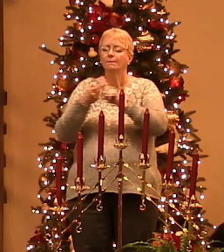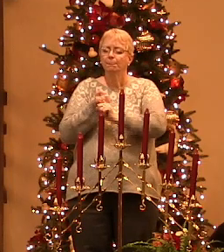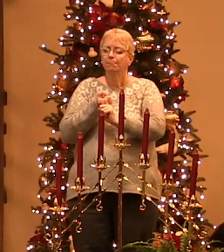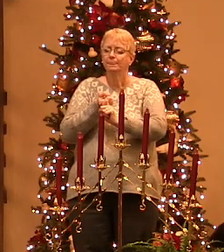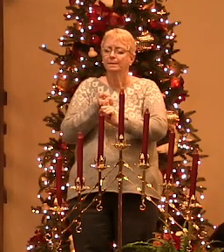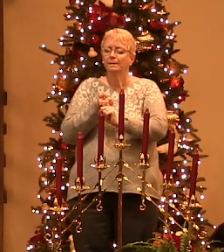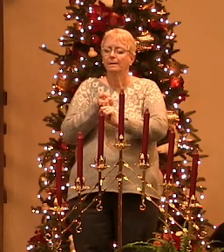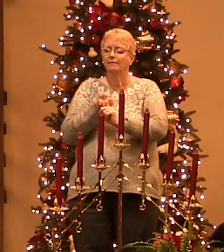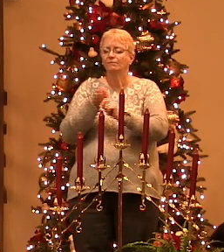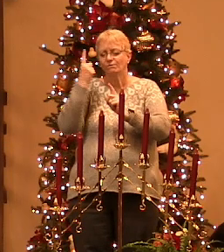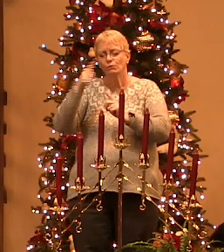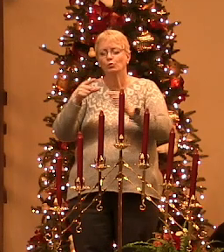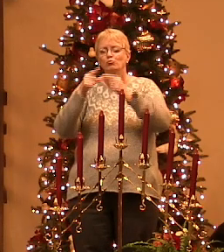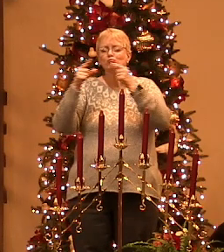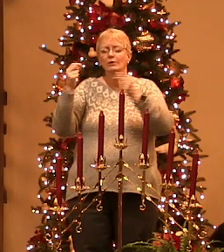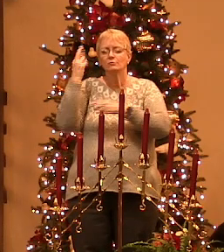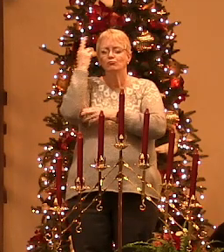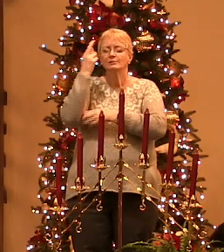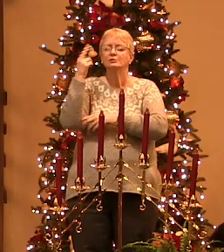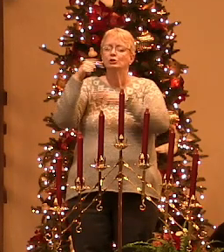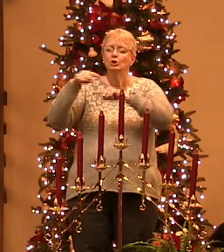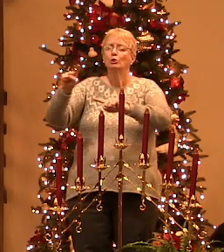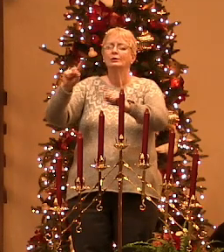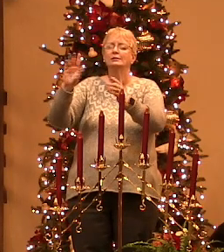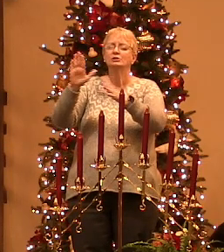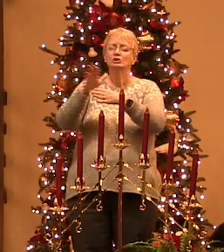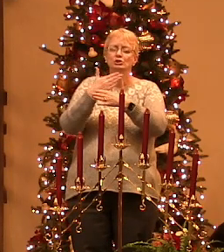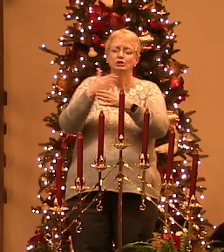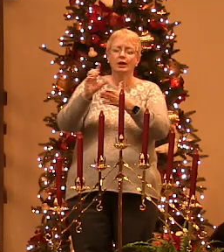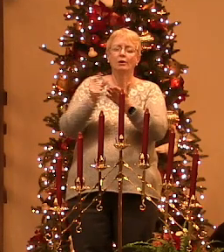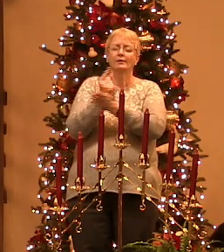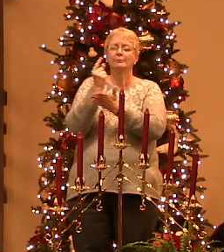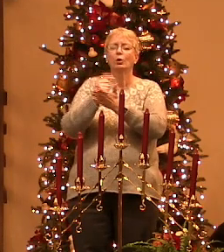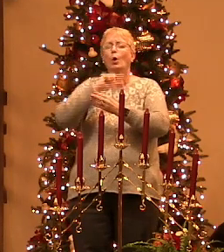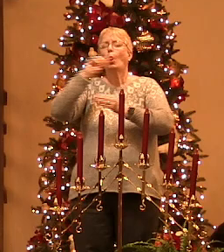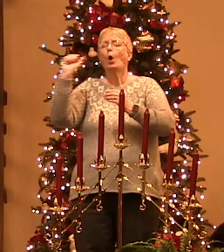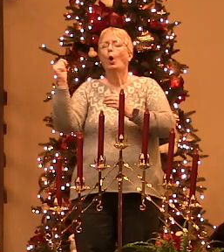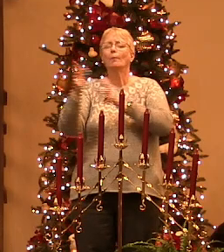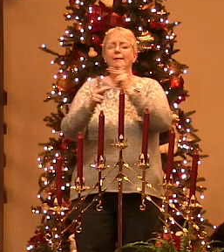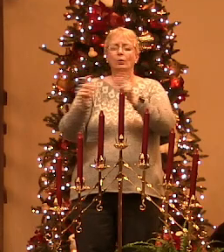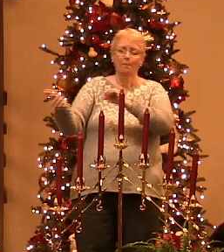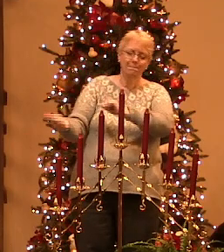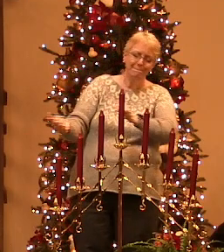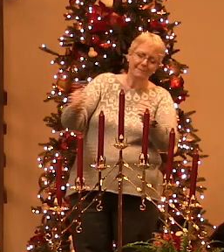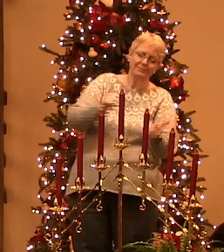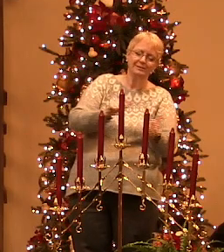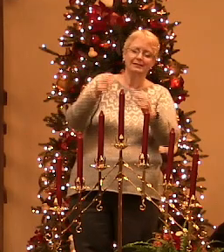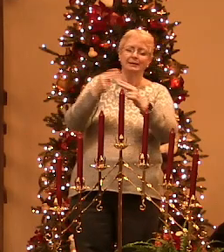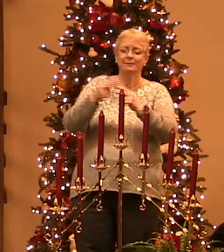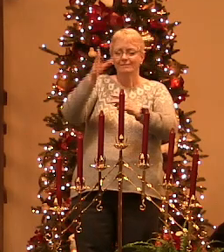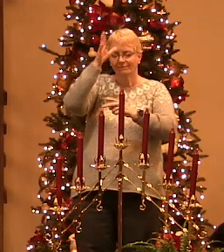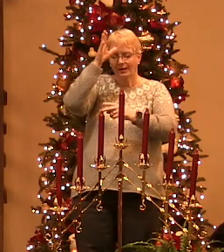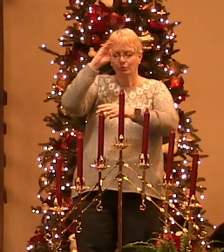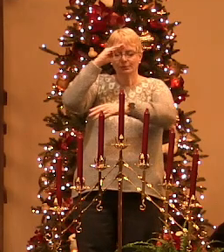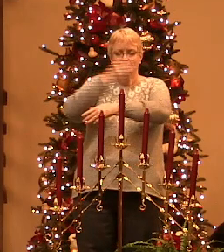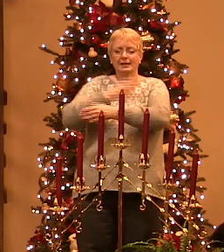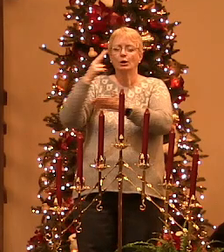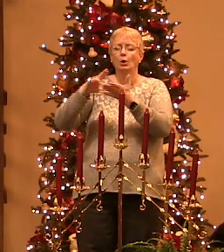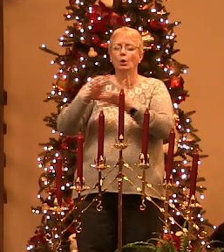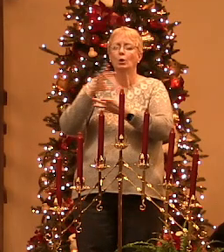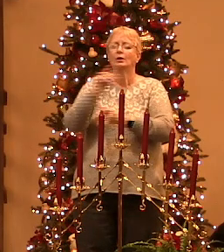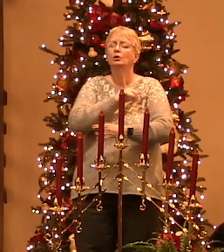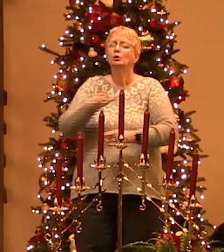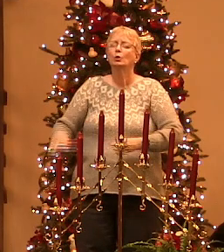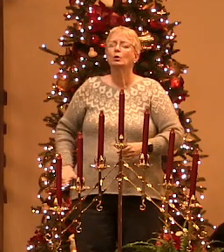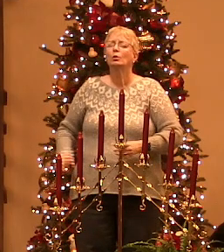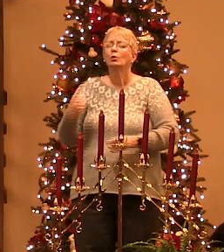Great Commission, to go into all the world and make disciples of all nations, baptizing them in the name of the Father, the Son, and the Holy Spirit. And, Lord, we prayed for the